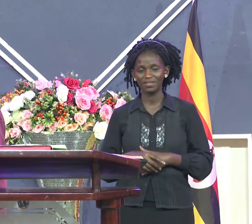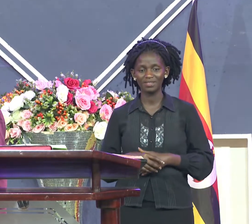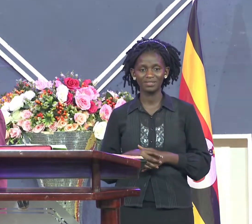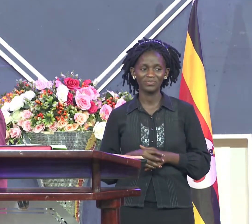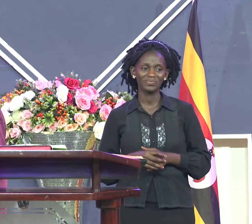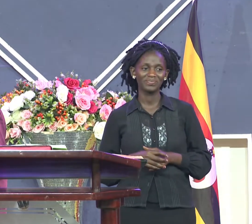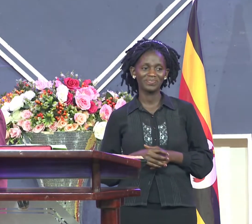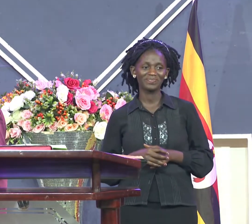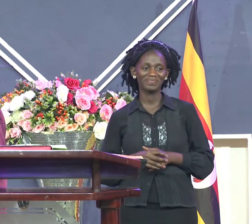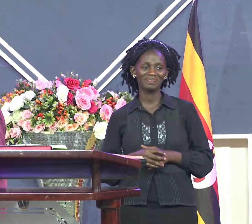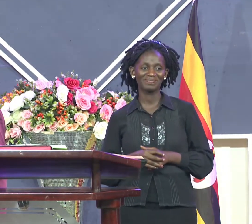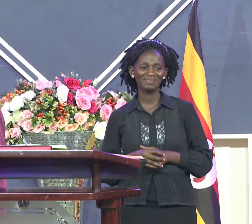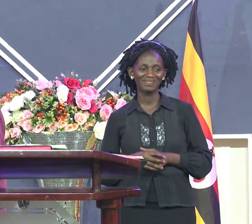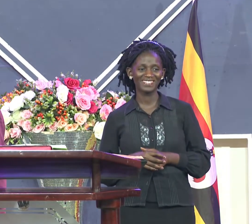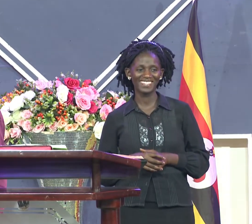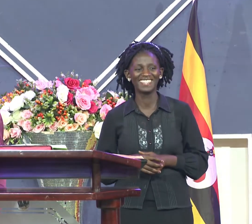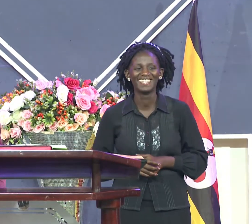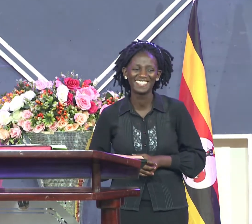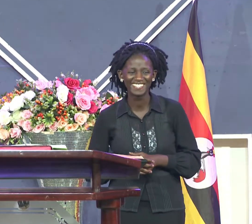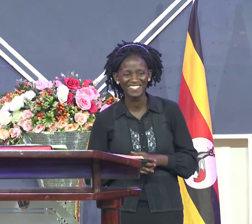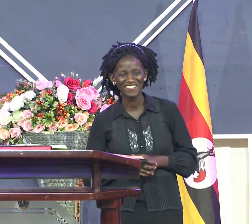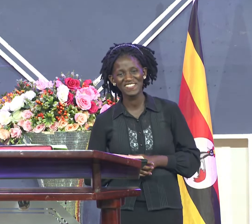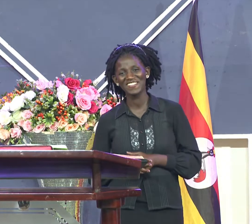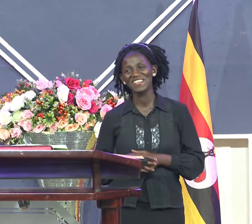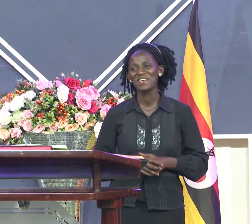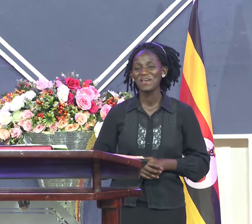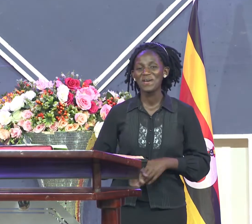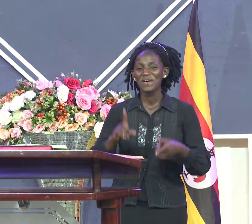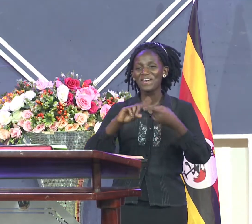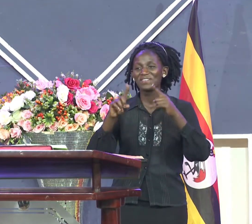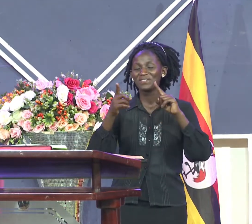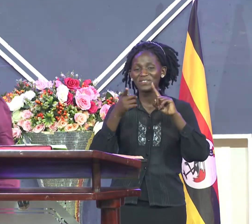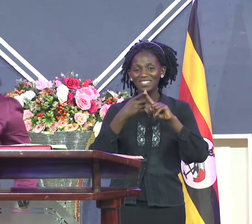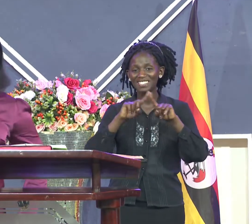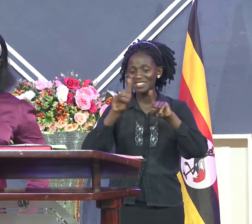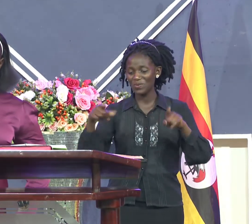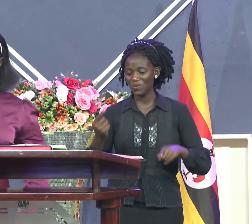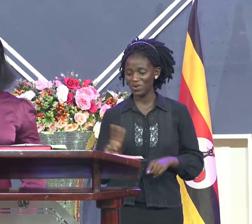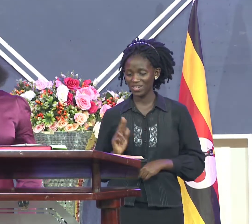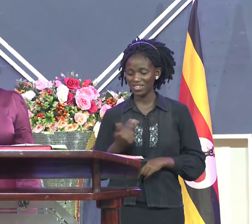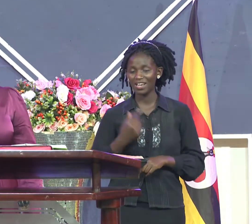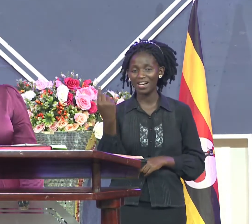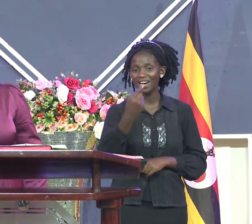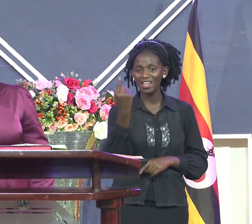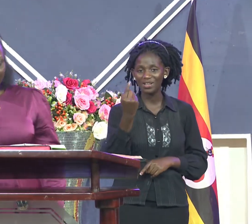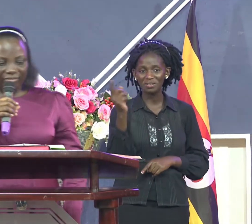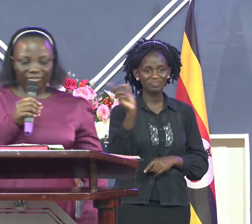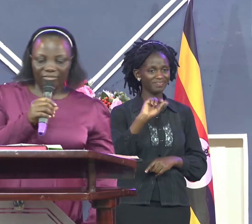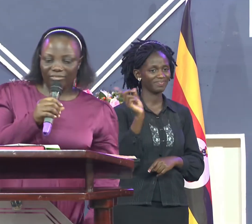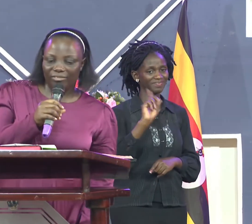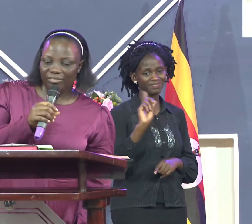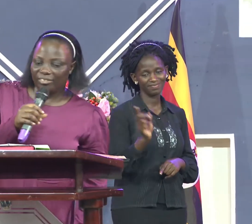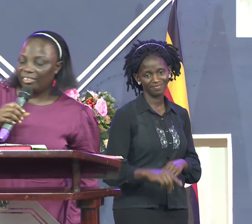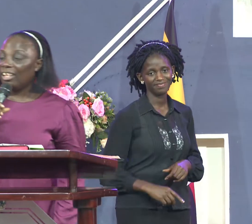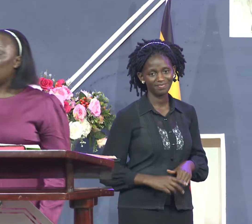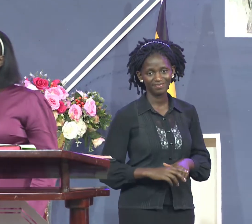Praise be to the good Lord. Abooluganda, tetuli feka. Brethren, we are